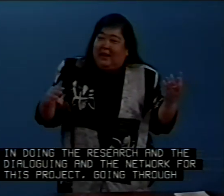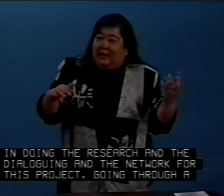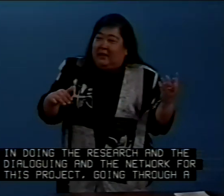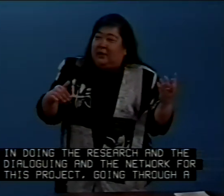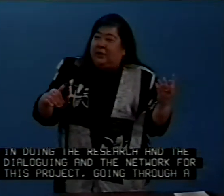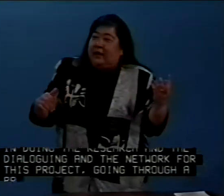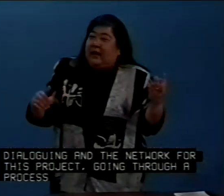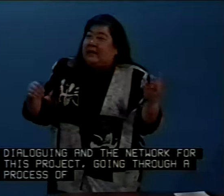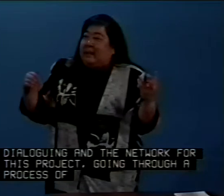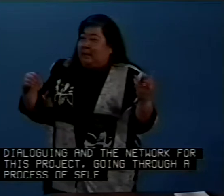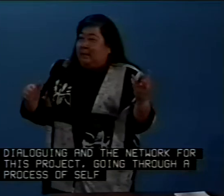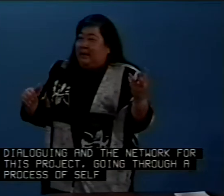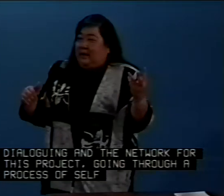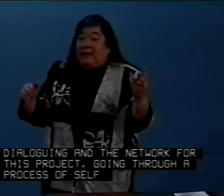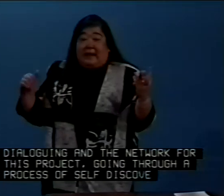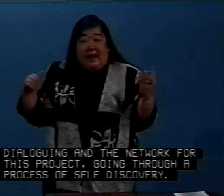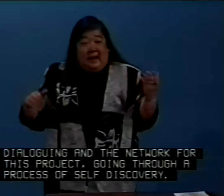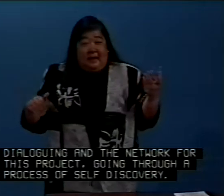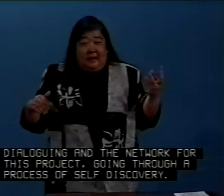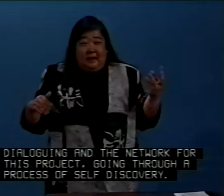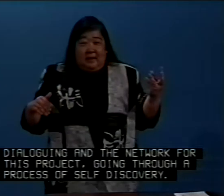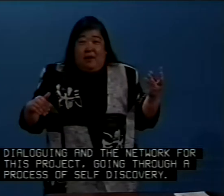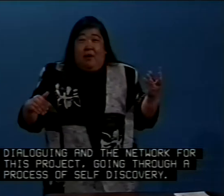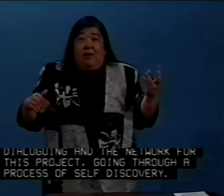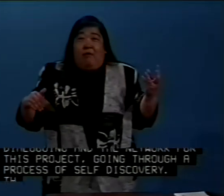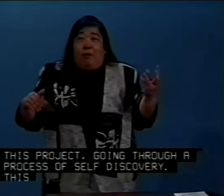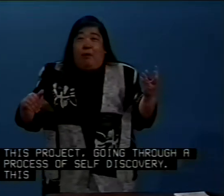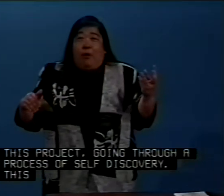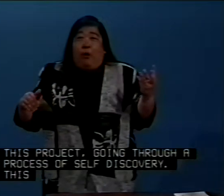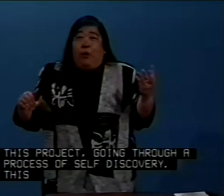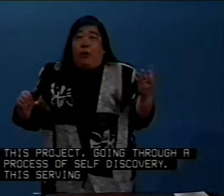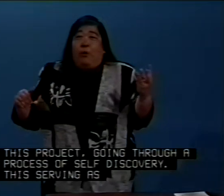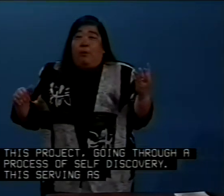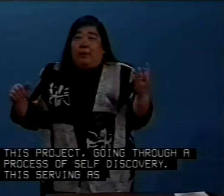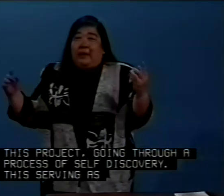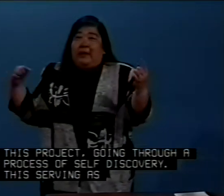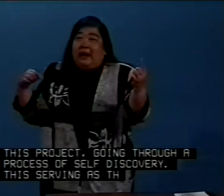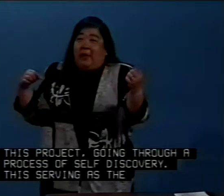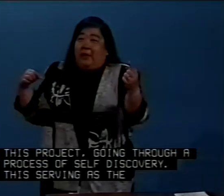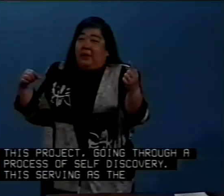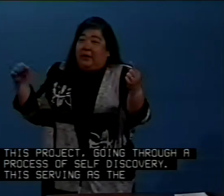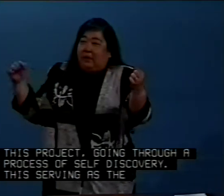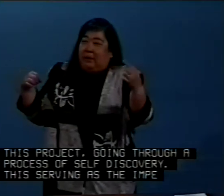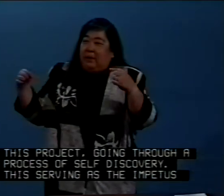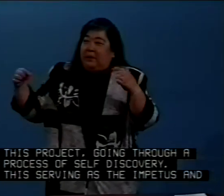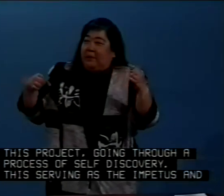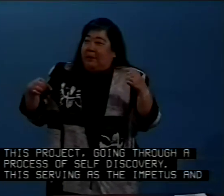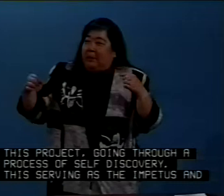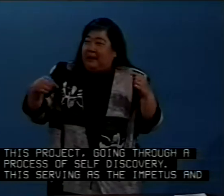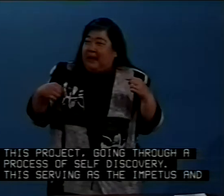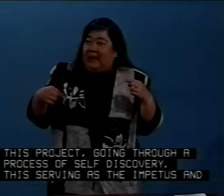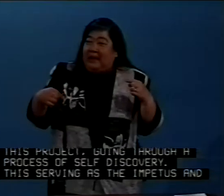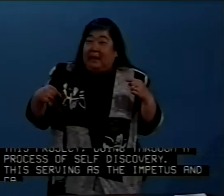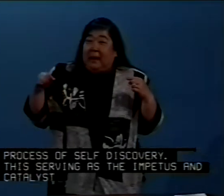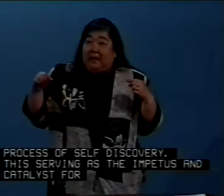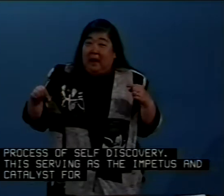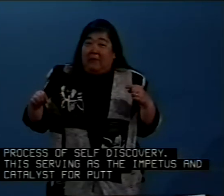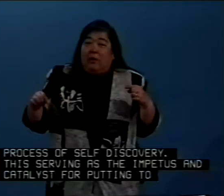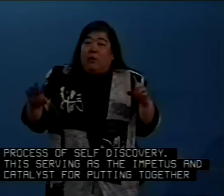This serving as the impetus and the catalyst for putting together the different parts of my personality and my life, which